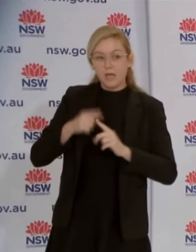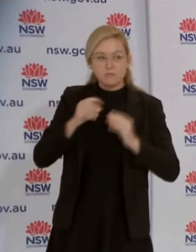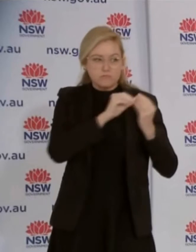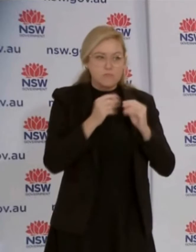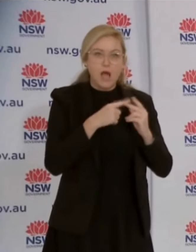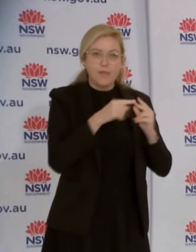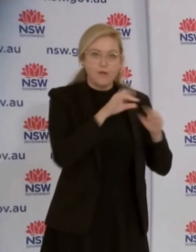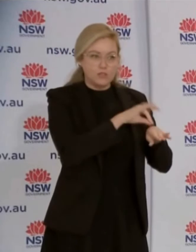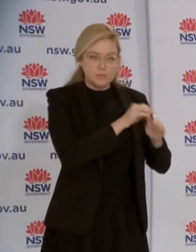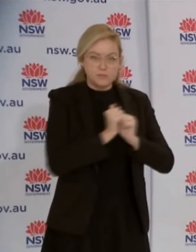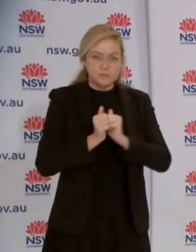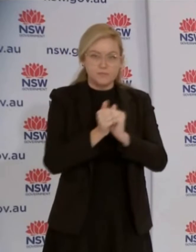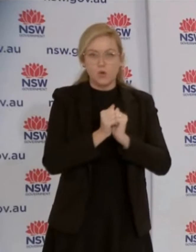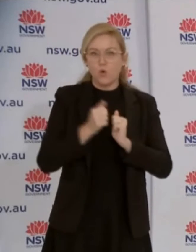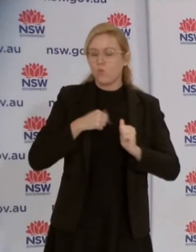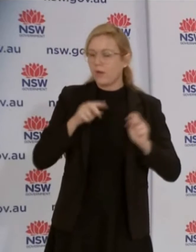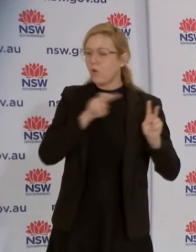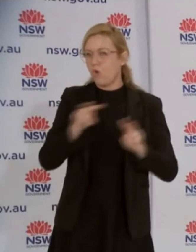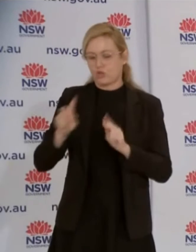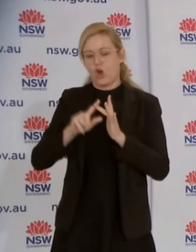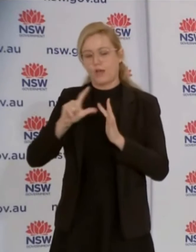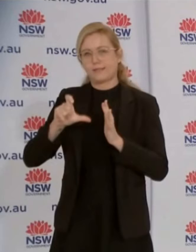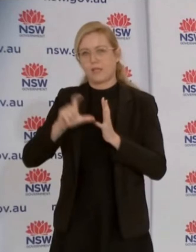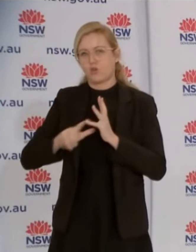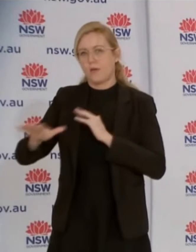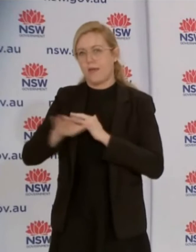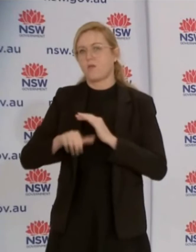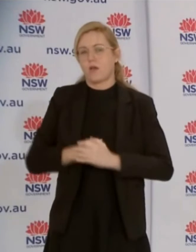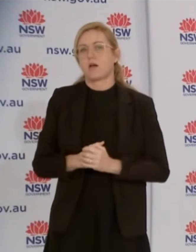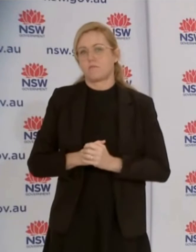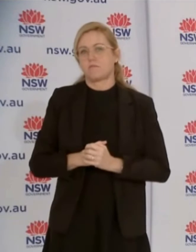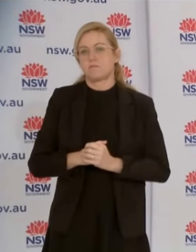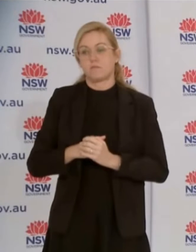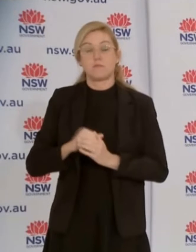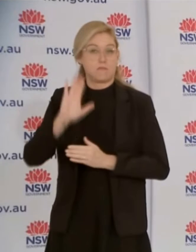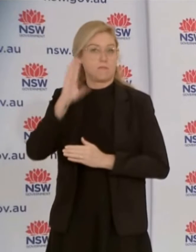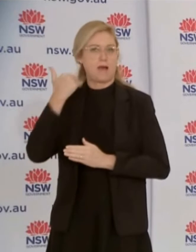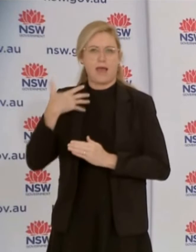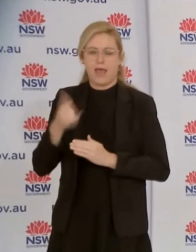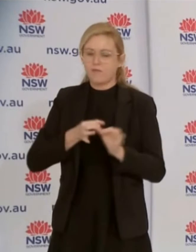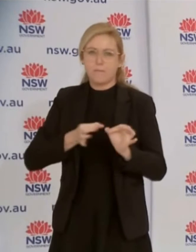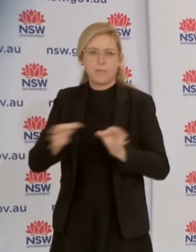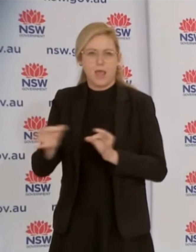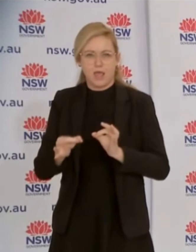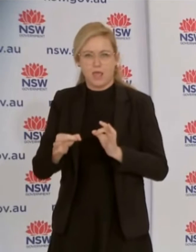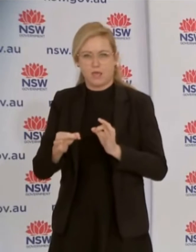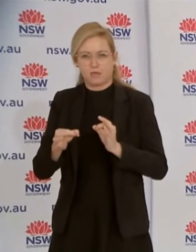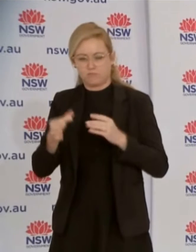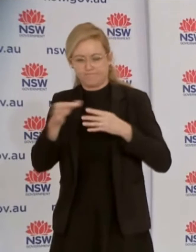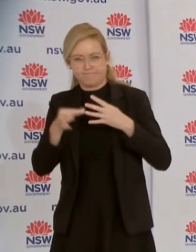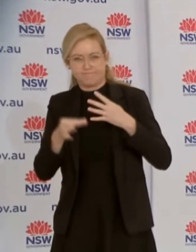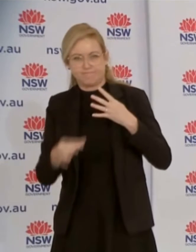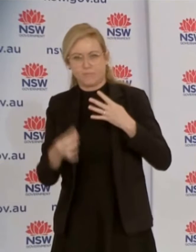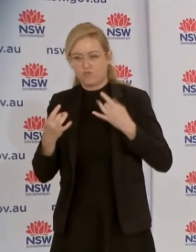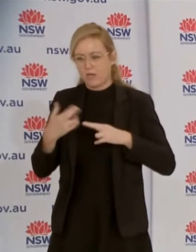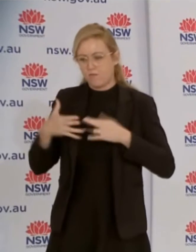capacity is something we're looking at closely. There have been well-developed plans for what sort of surge staffing, and